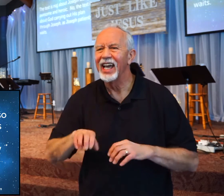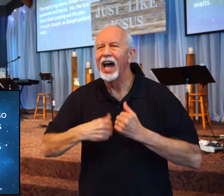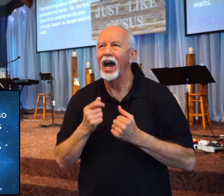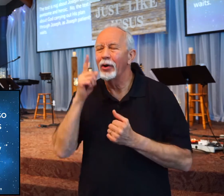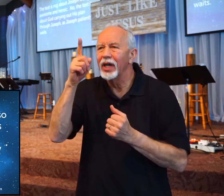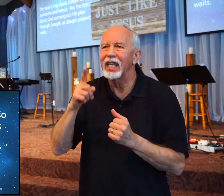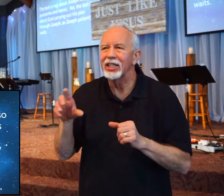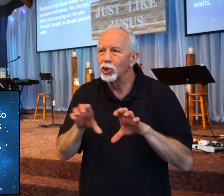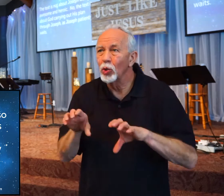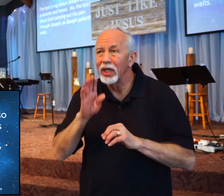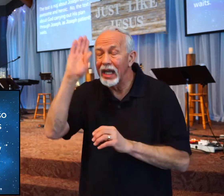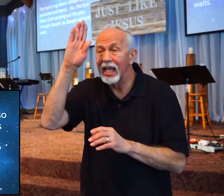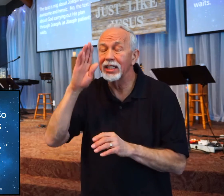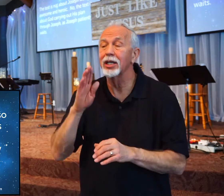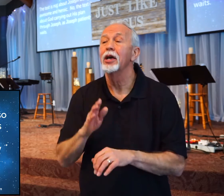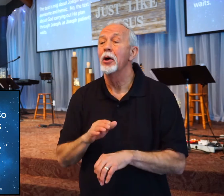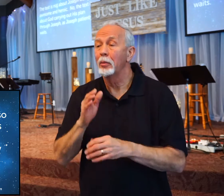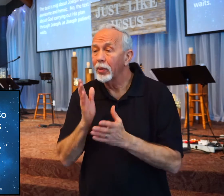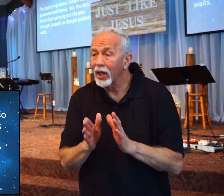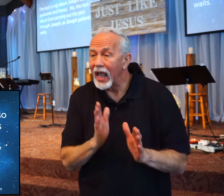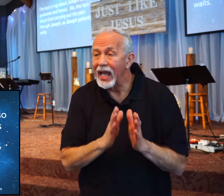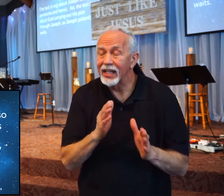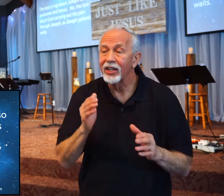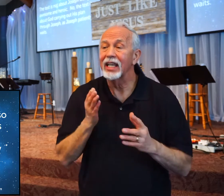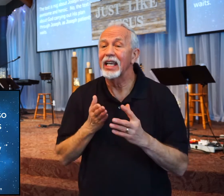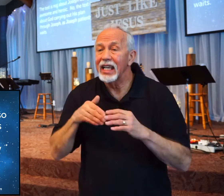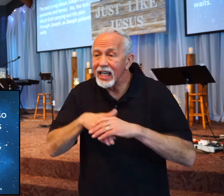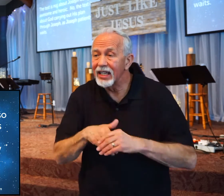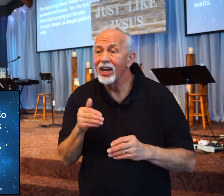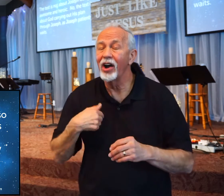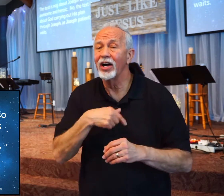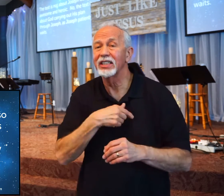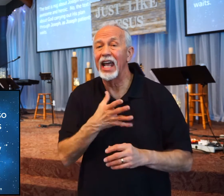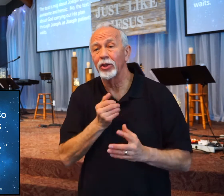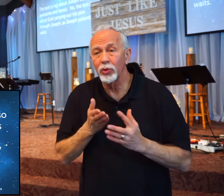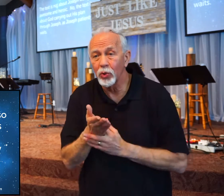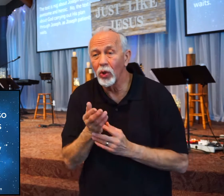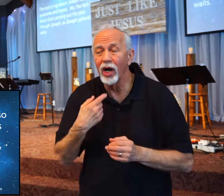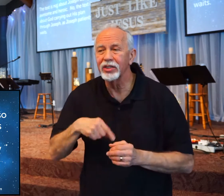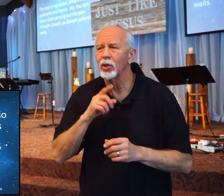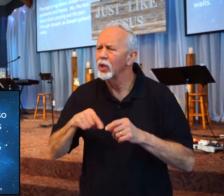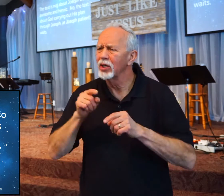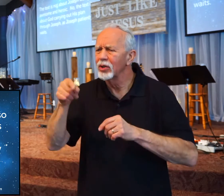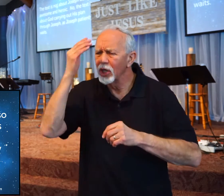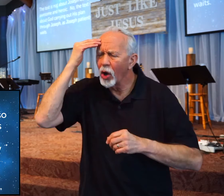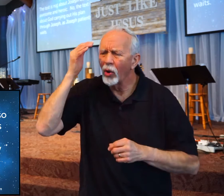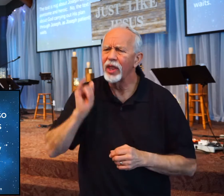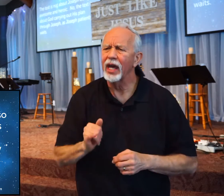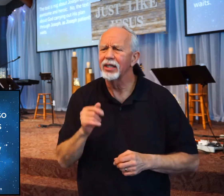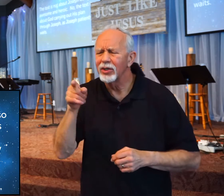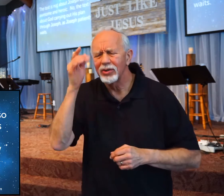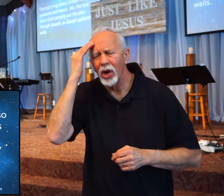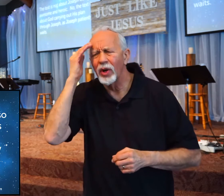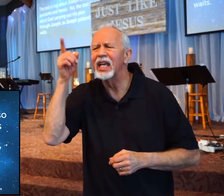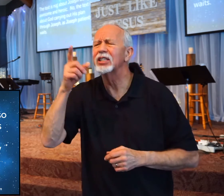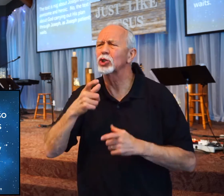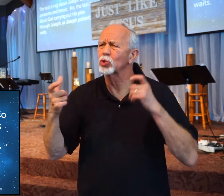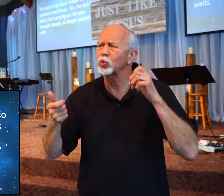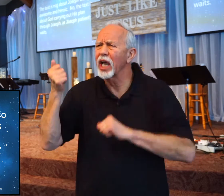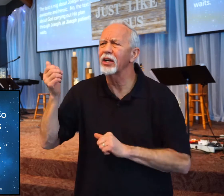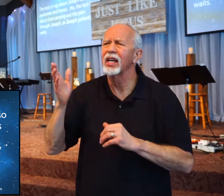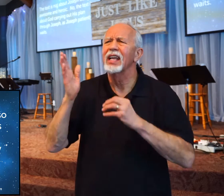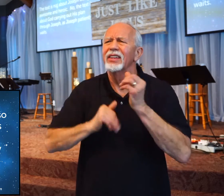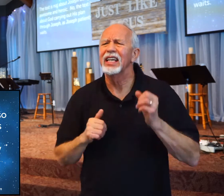carrying out his plan in us and through us. And when you know that, you know that he is greater than any